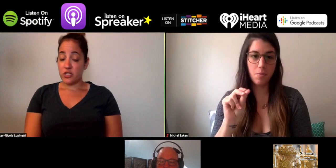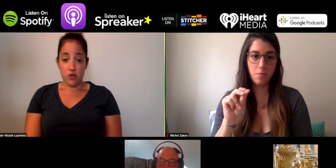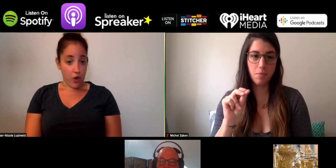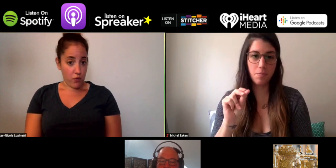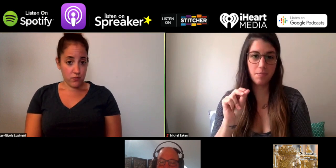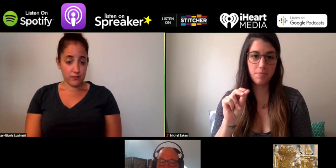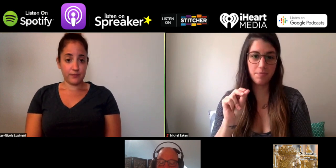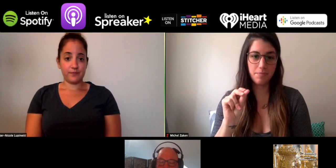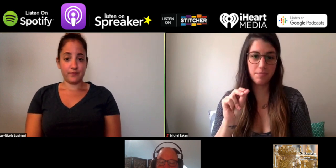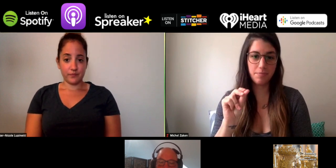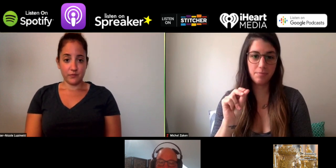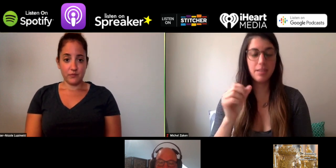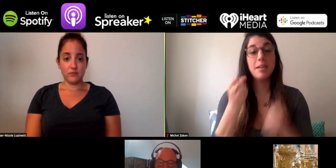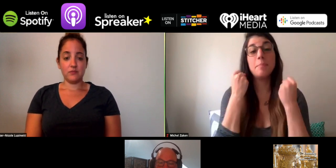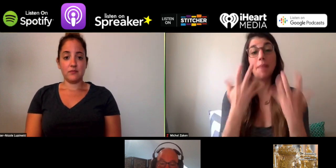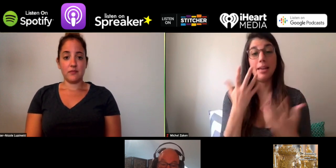Officially, no.